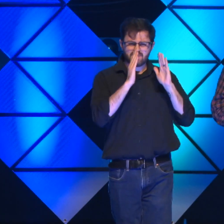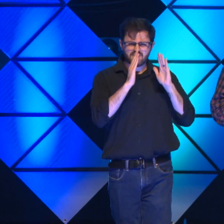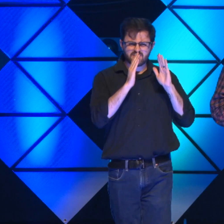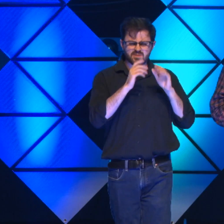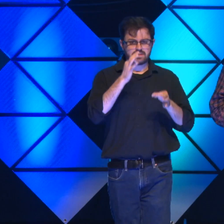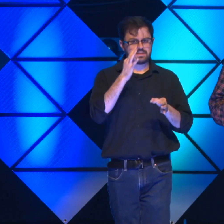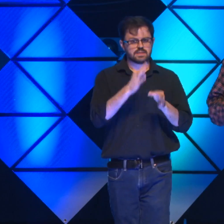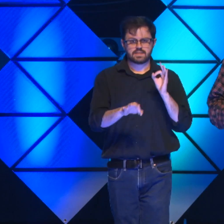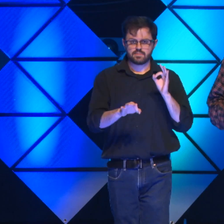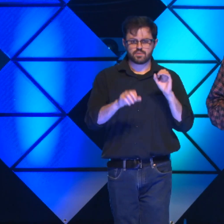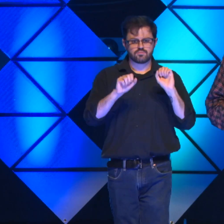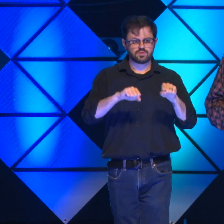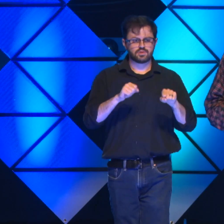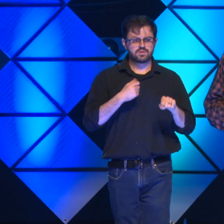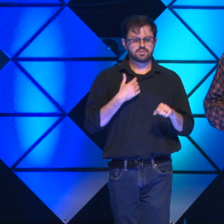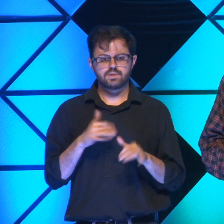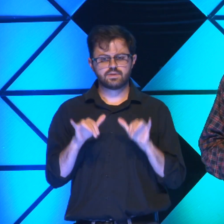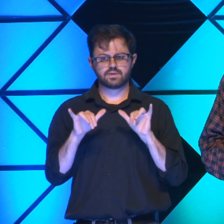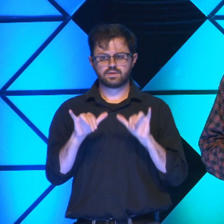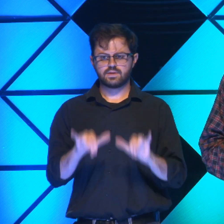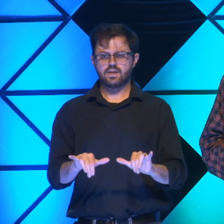still and listen.